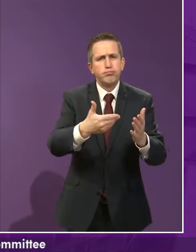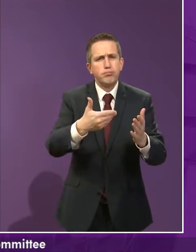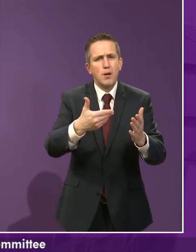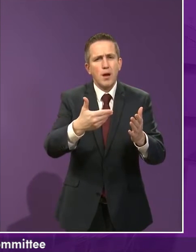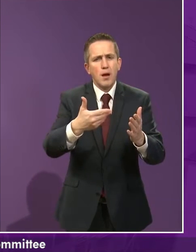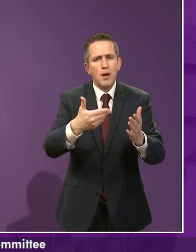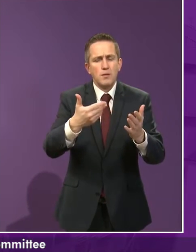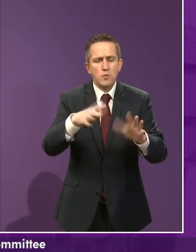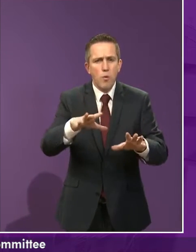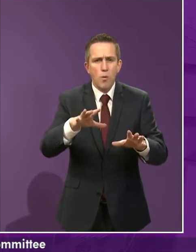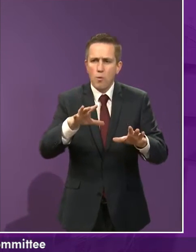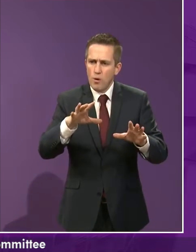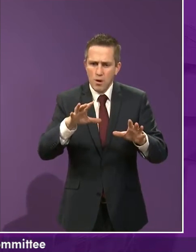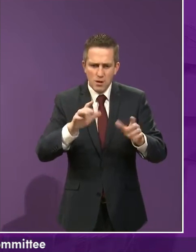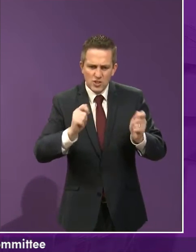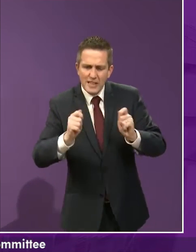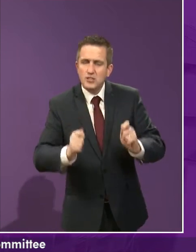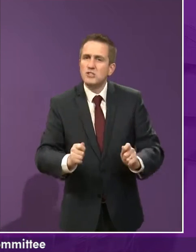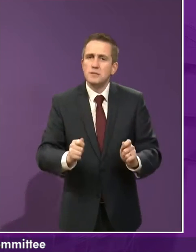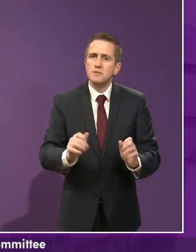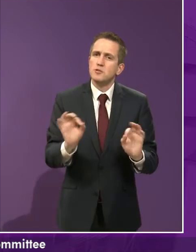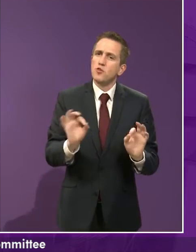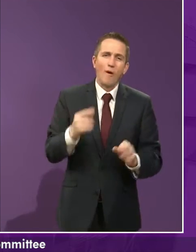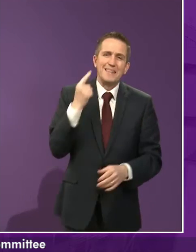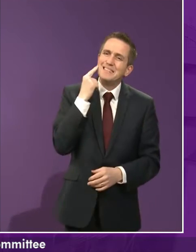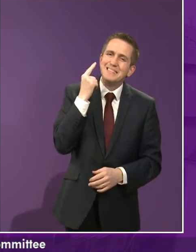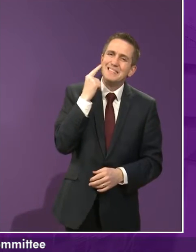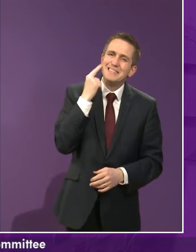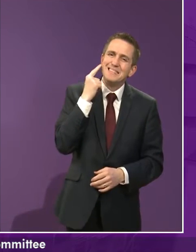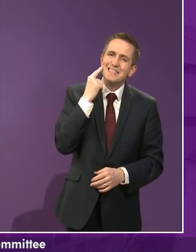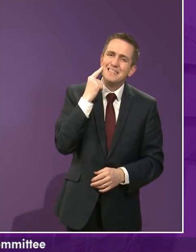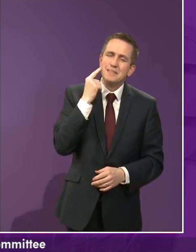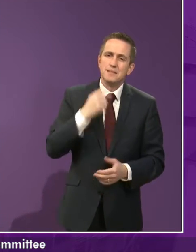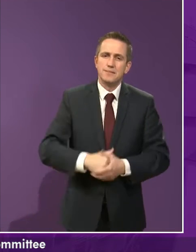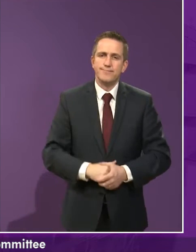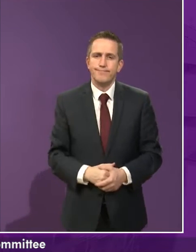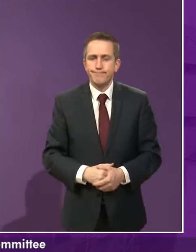the idea of adjustments doesn't always come easily.